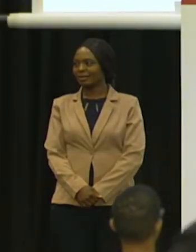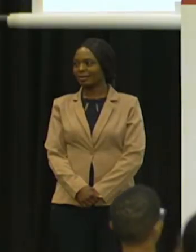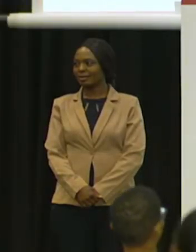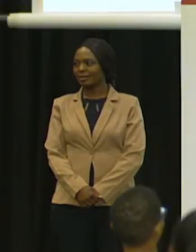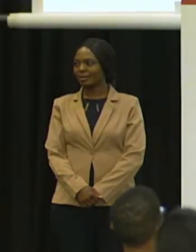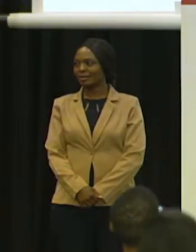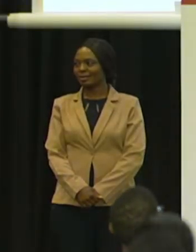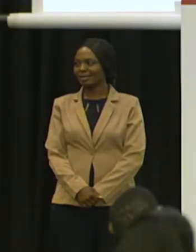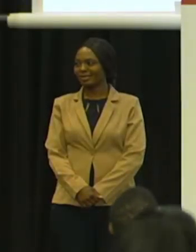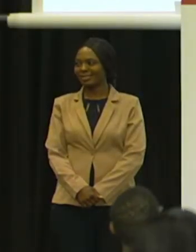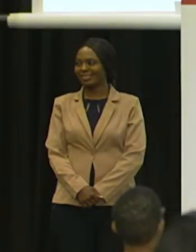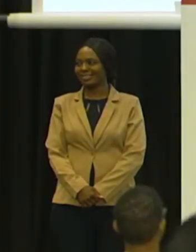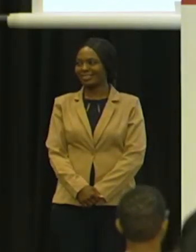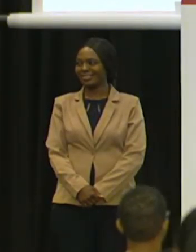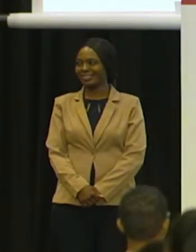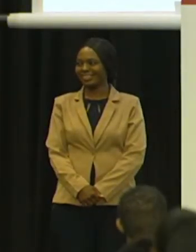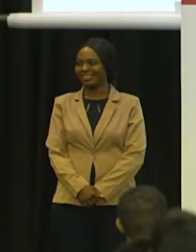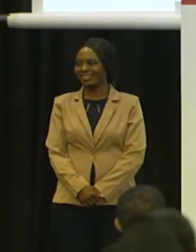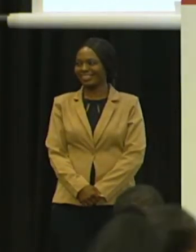kuisiyaya.